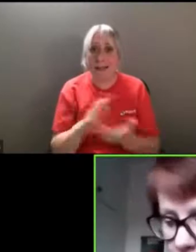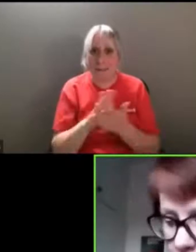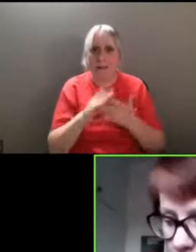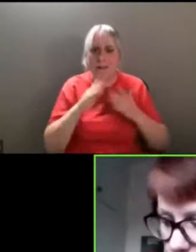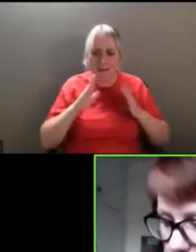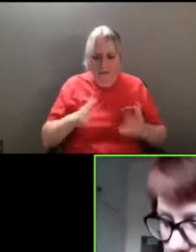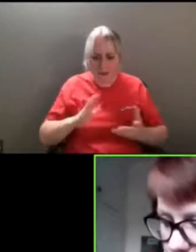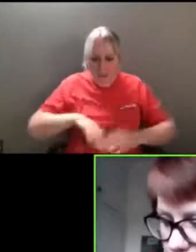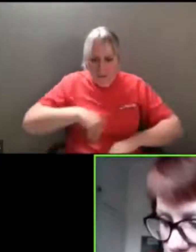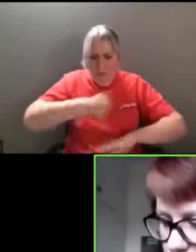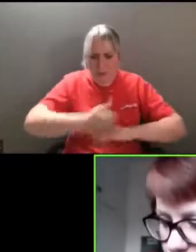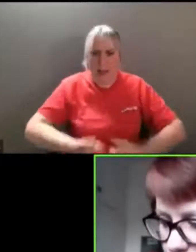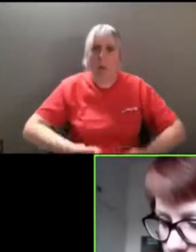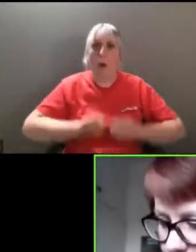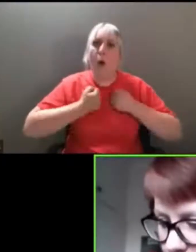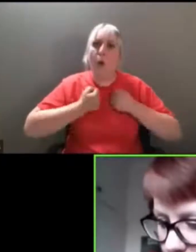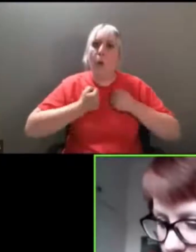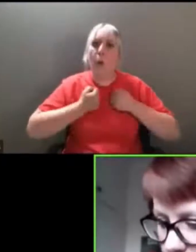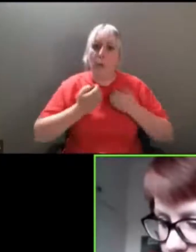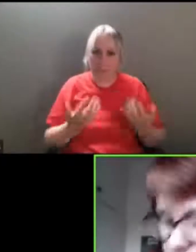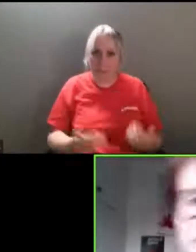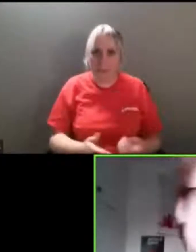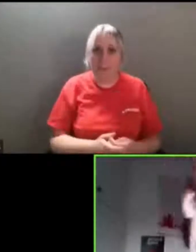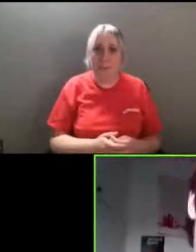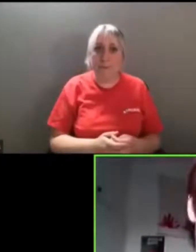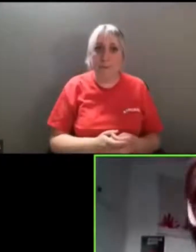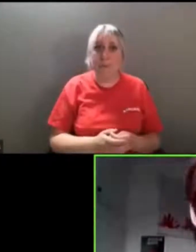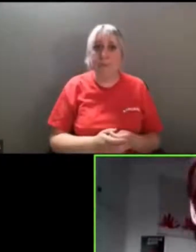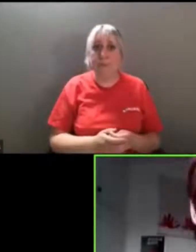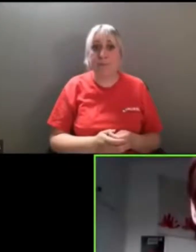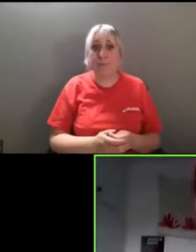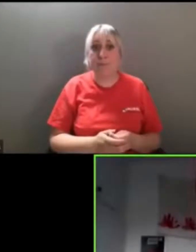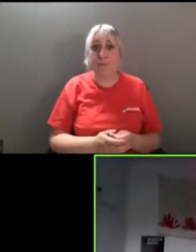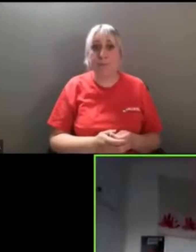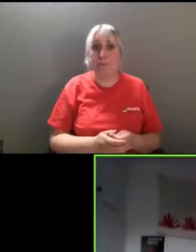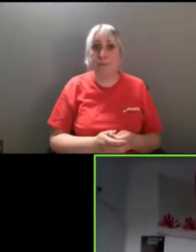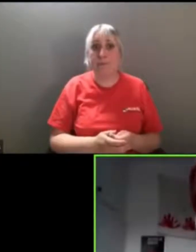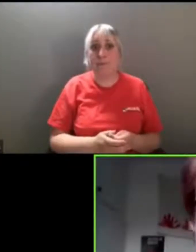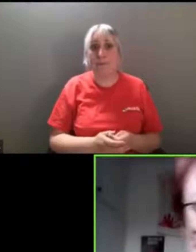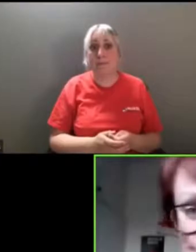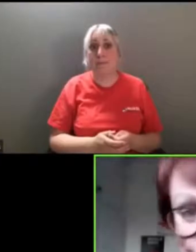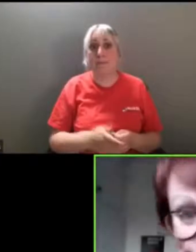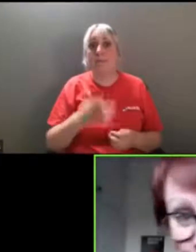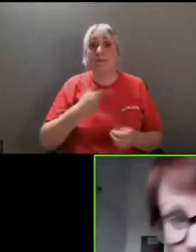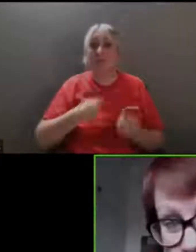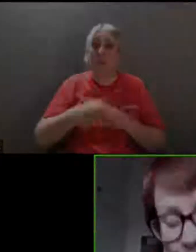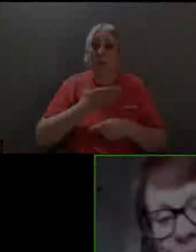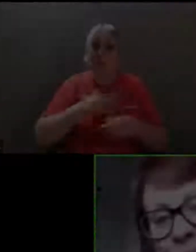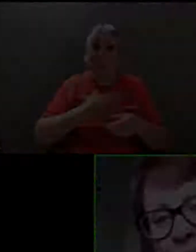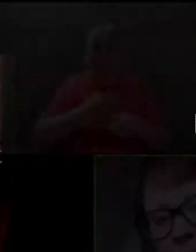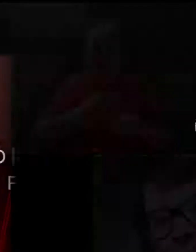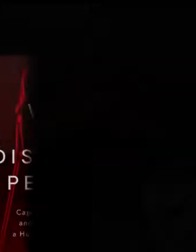in the wider struggle. So in conclusion, I think that's what we need to do.